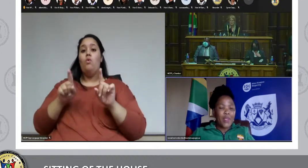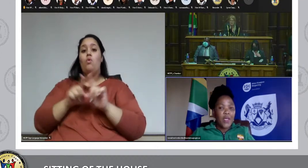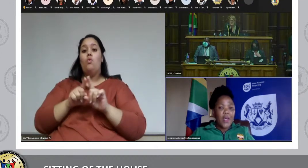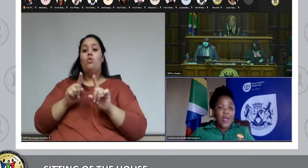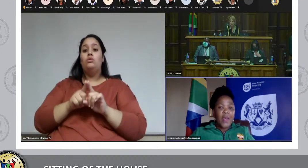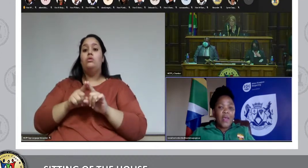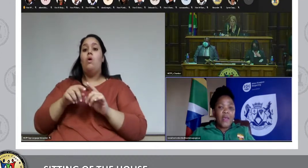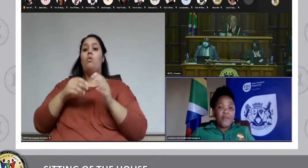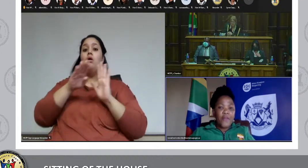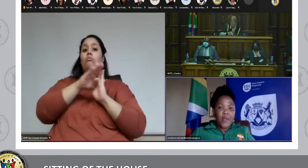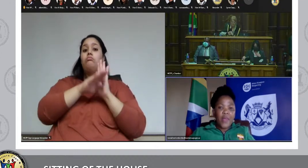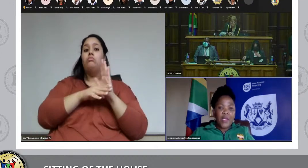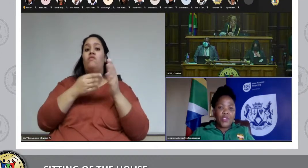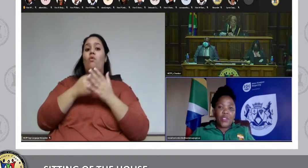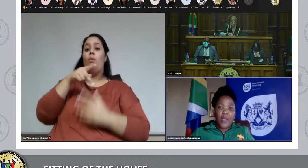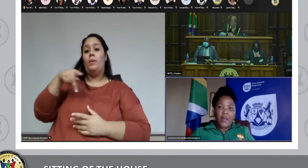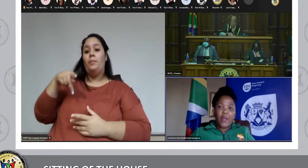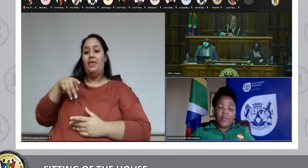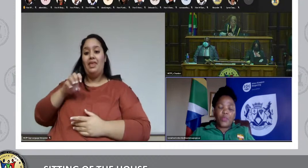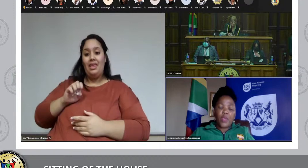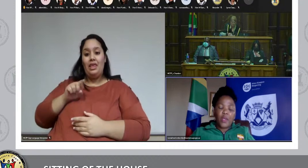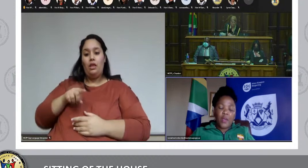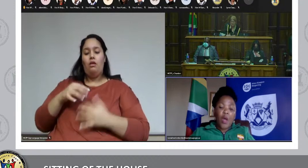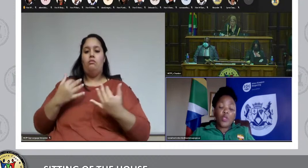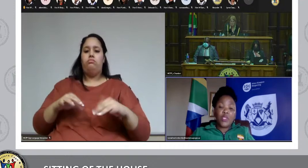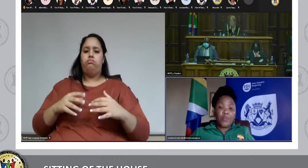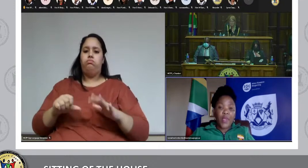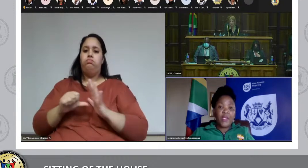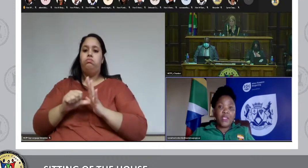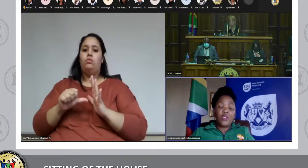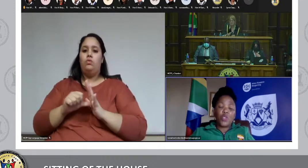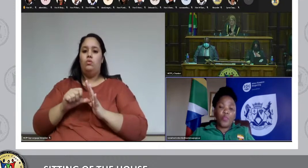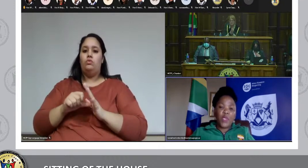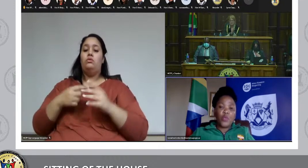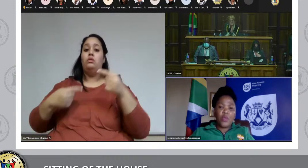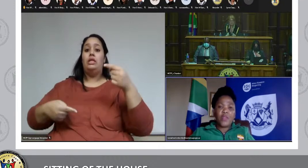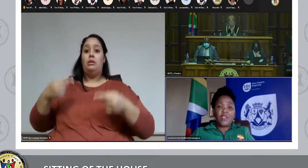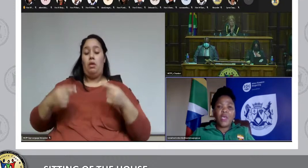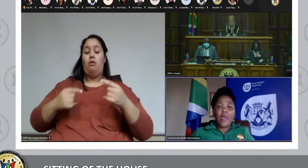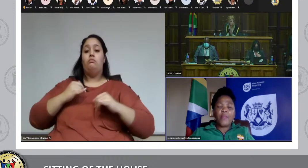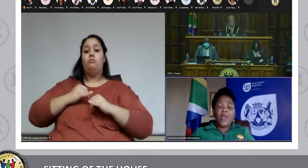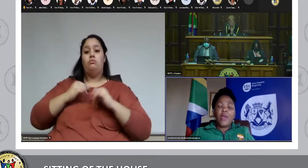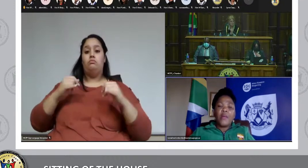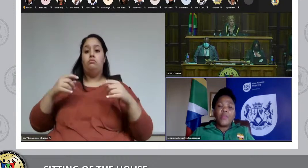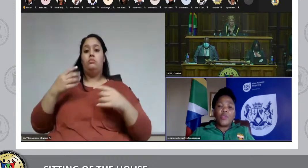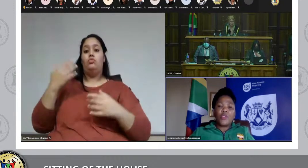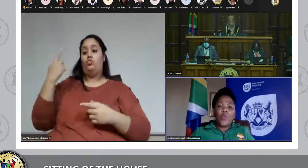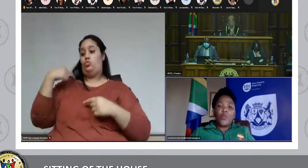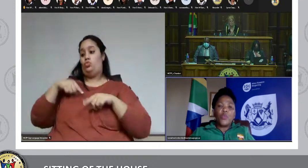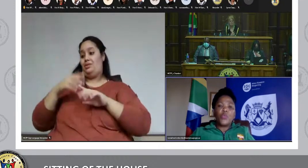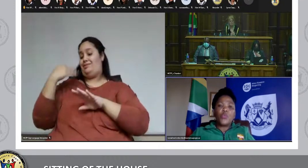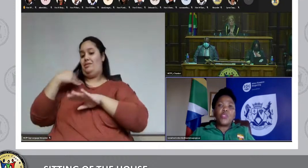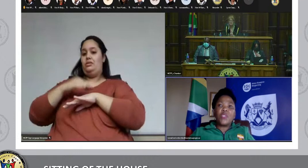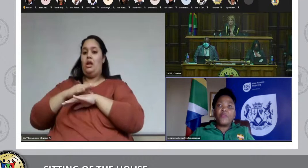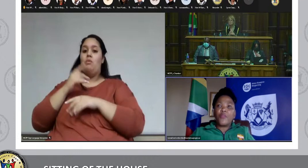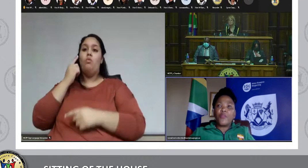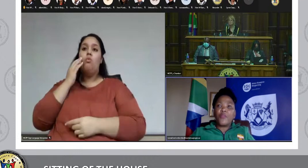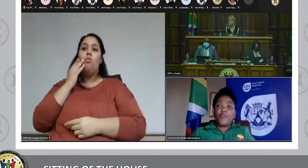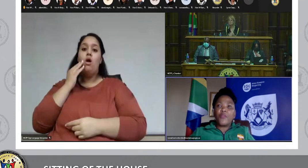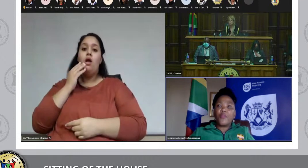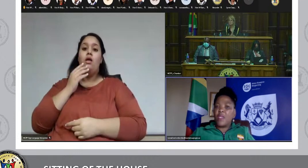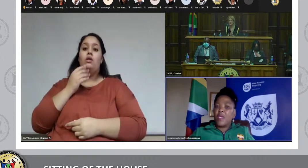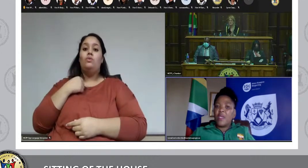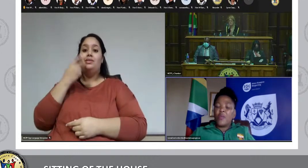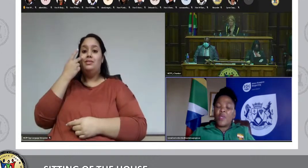is quite very much a hot debate and topic during that time, because when we used to see